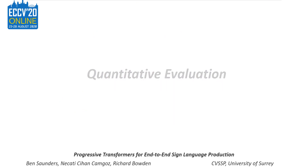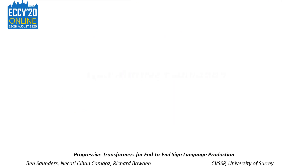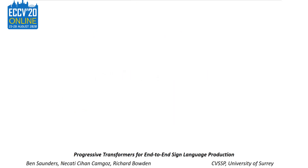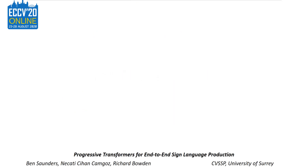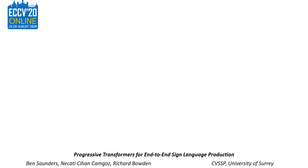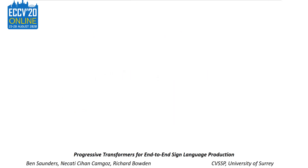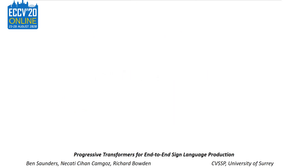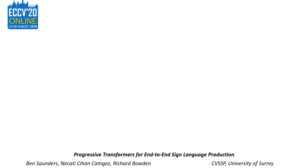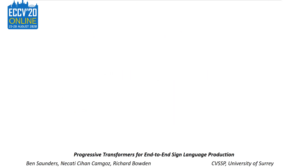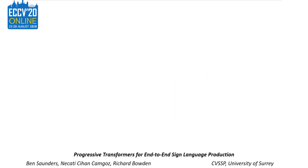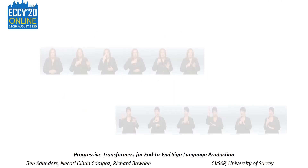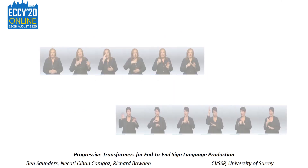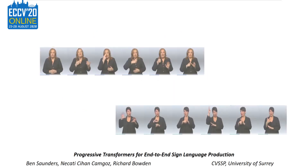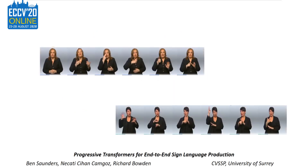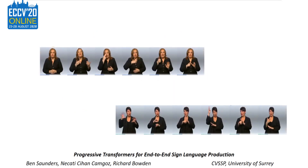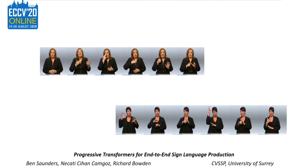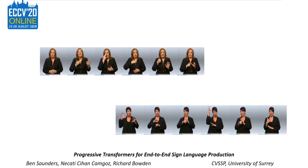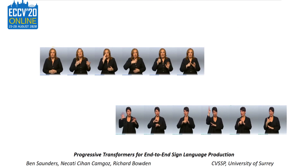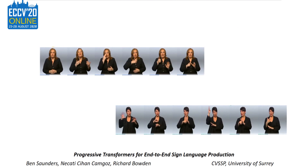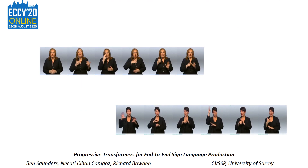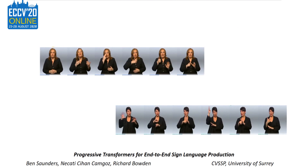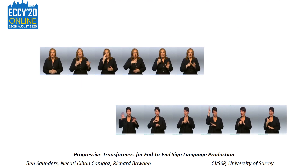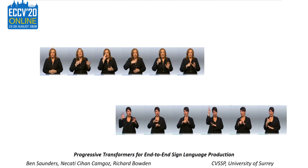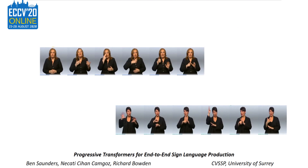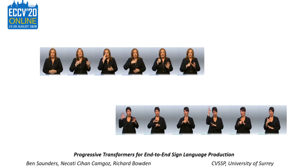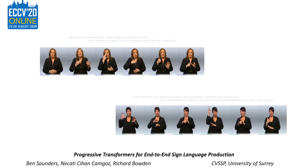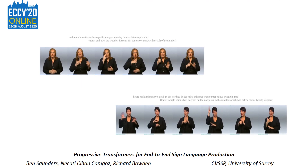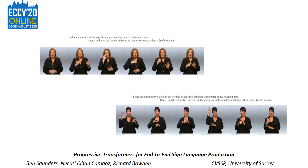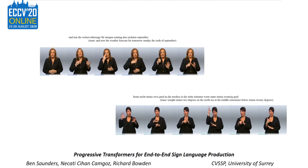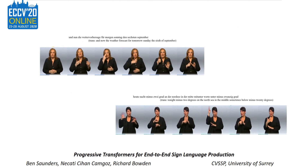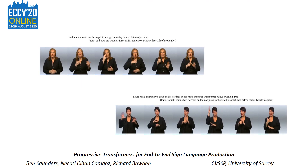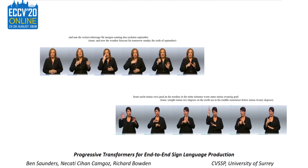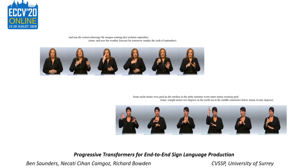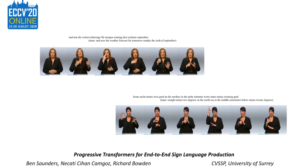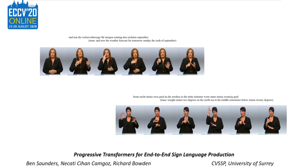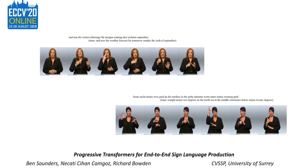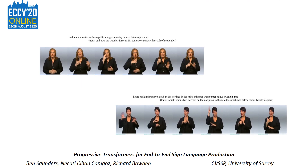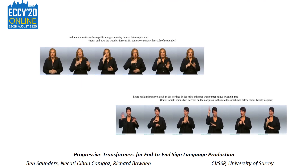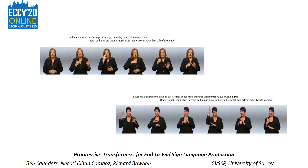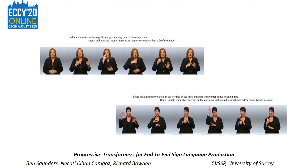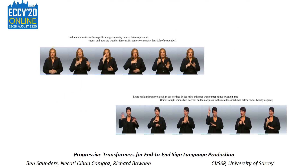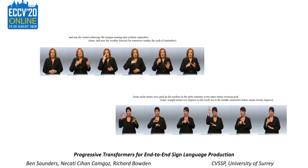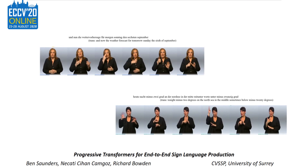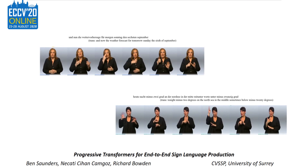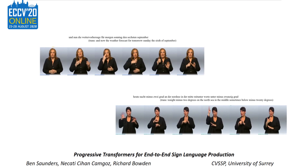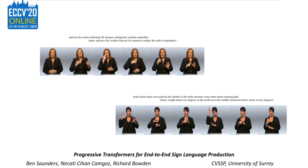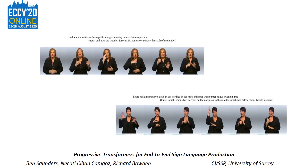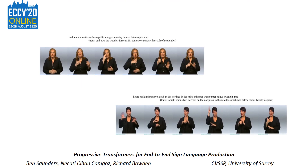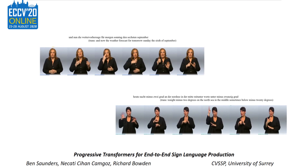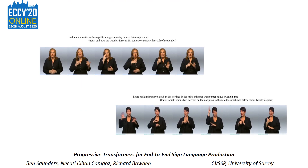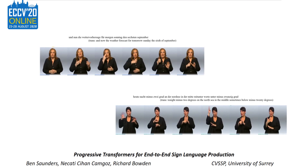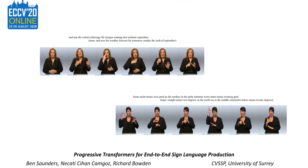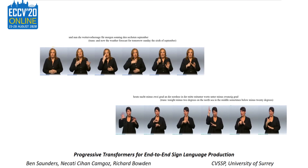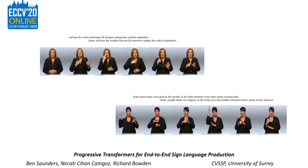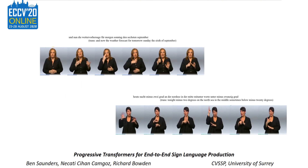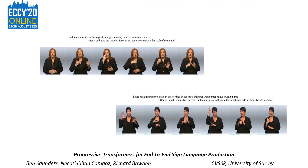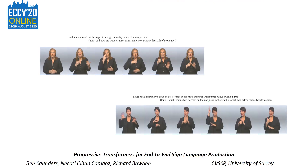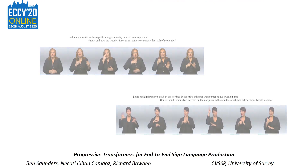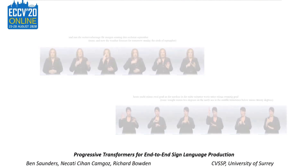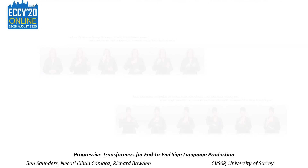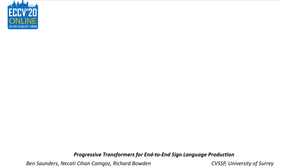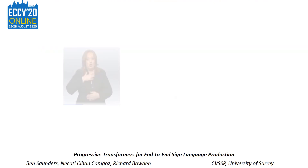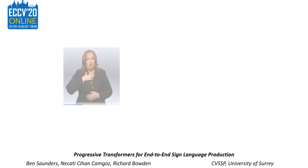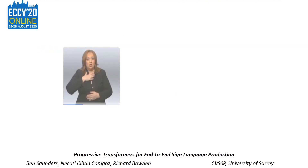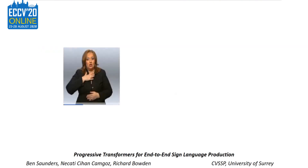We evaluate our model on the Phoenix 14T dataset, a corpus of parallel sign videos and German translations. We